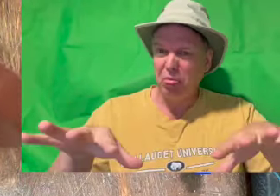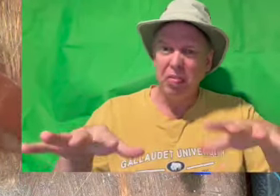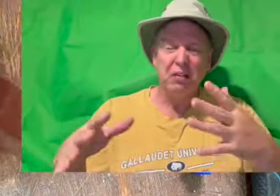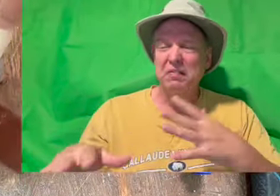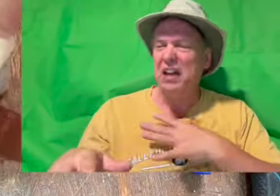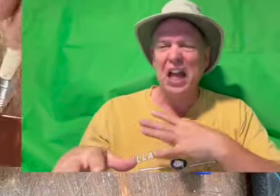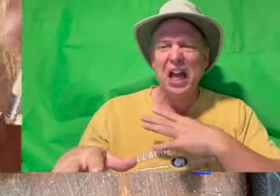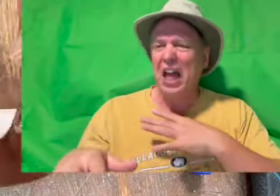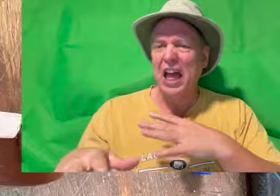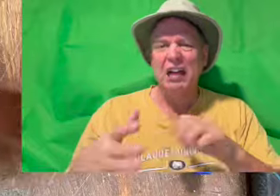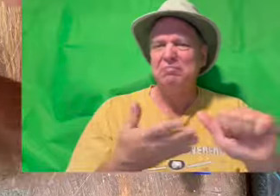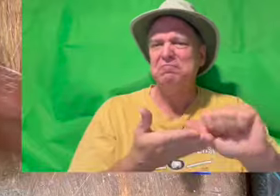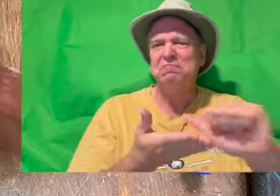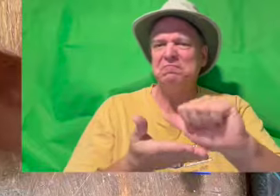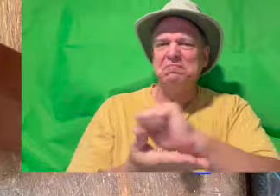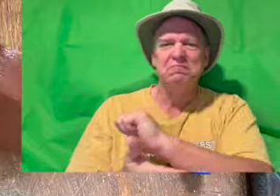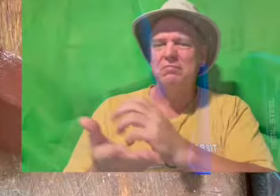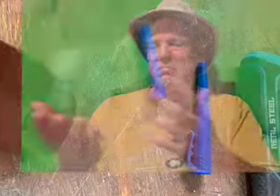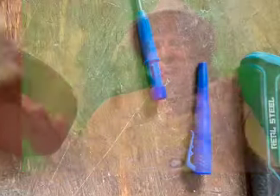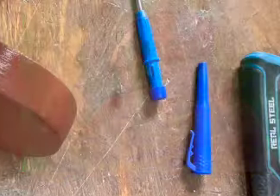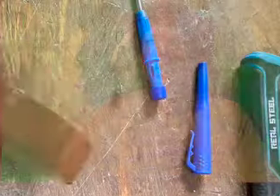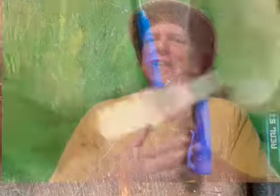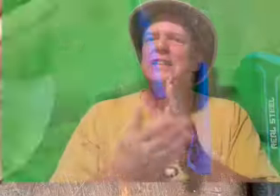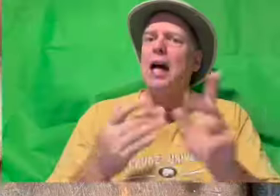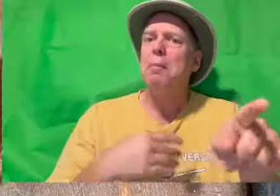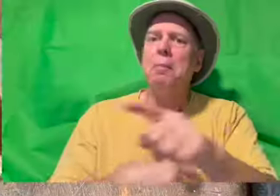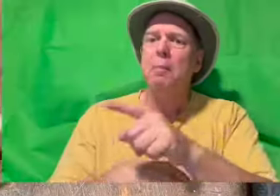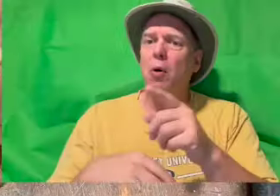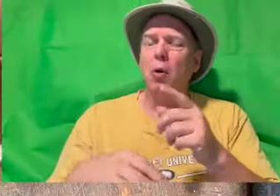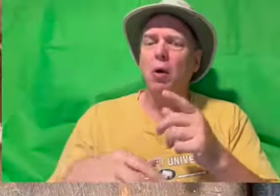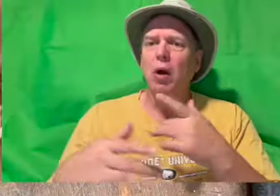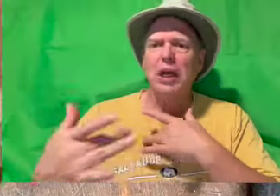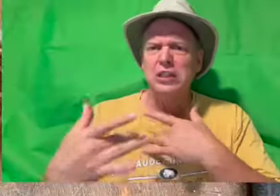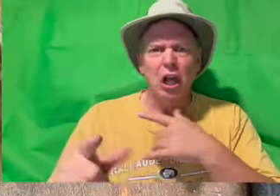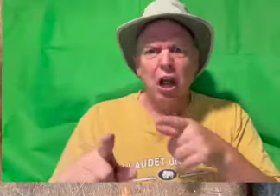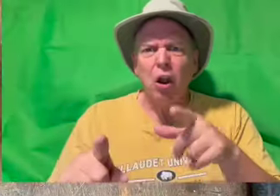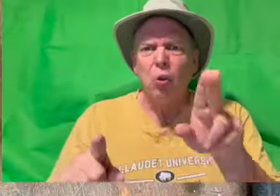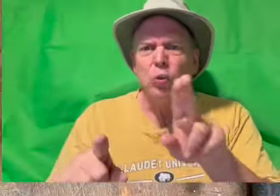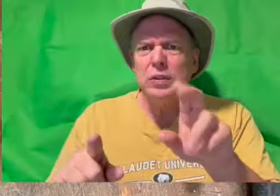or leave it. It's a work table.